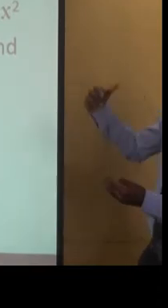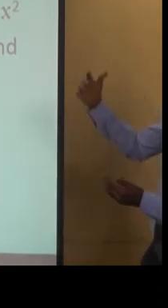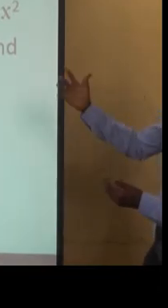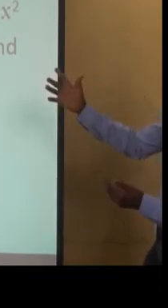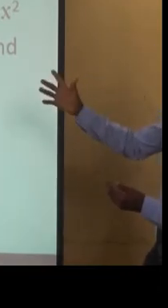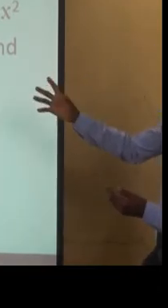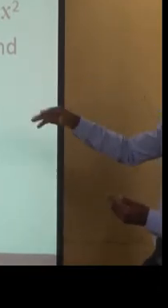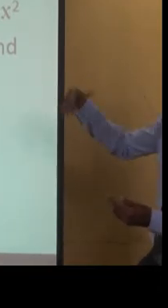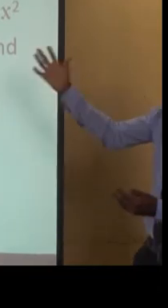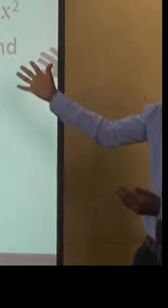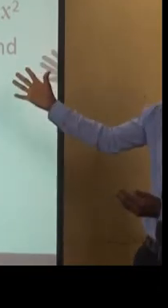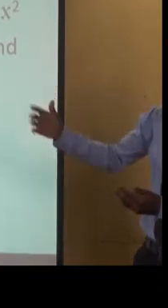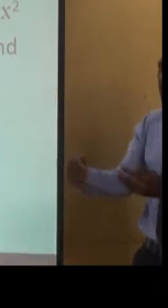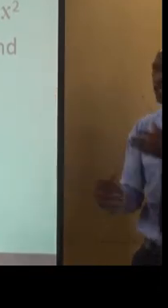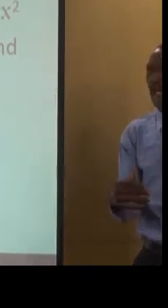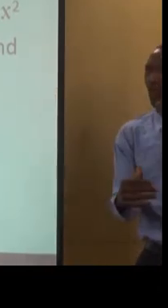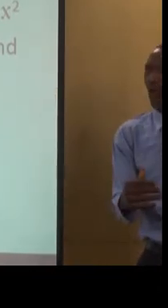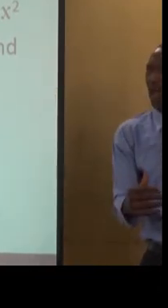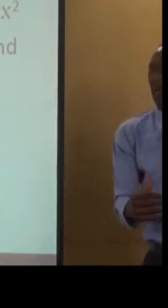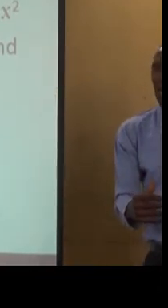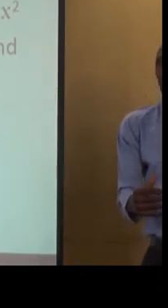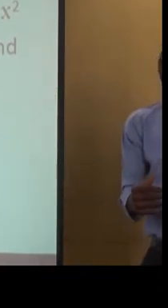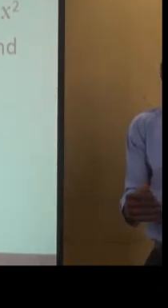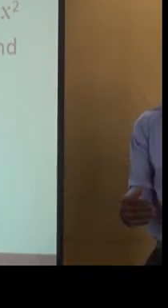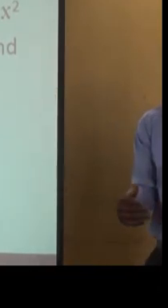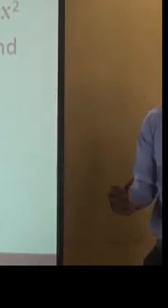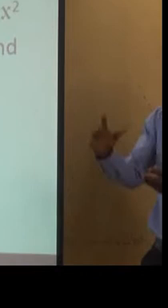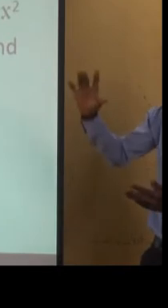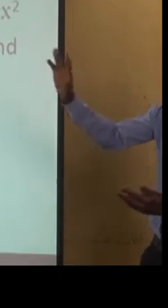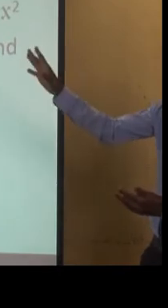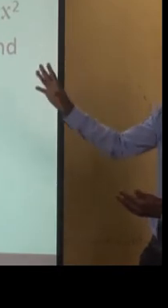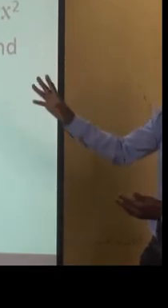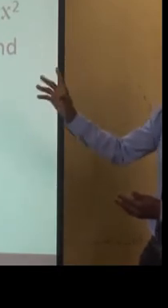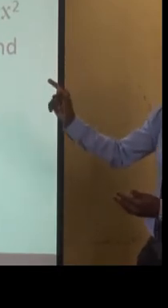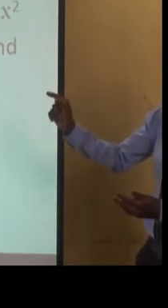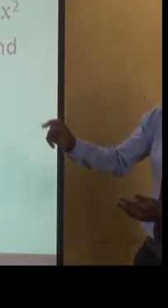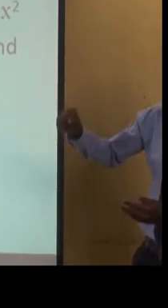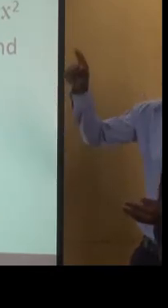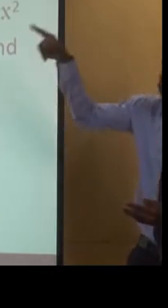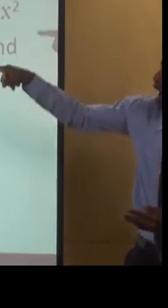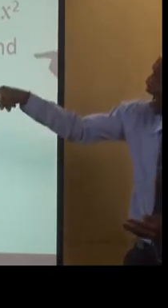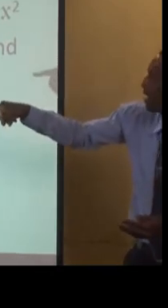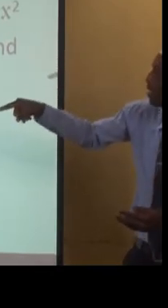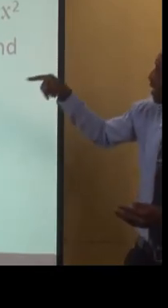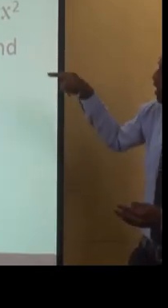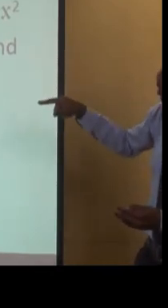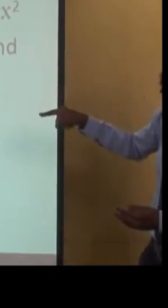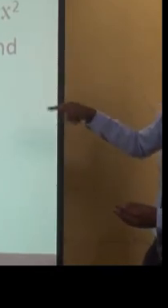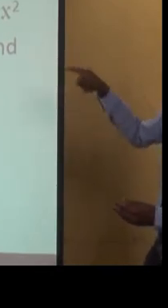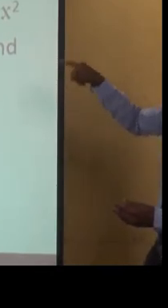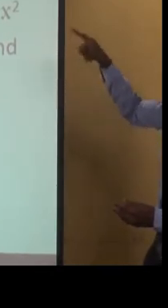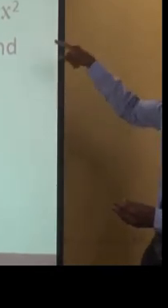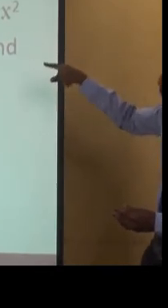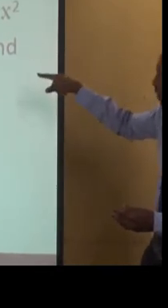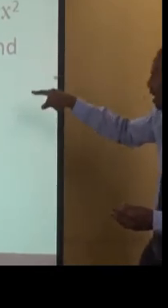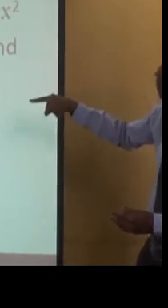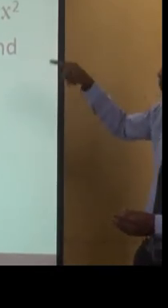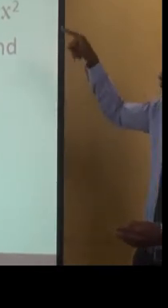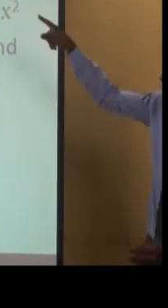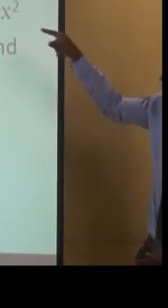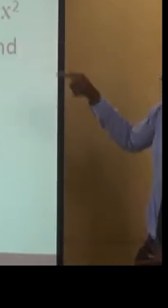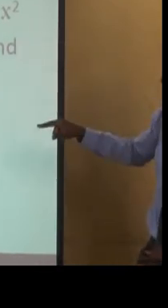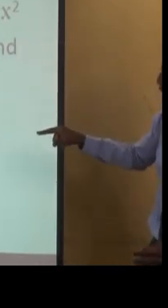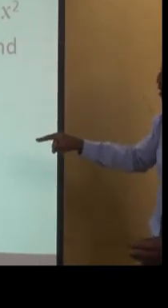If the equation involves y, so y becomes an unknown. So the formula turns out to be y equals to minus